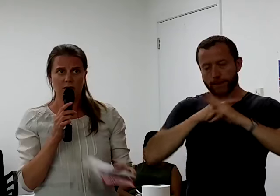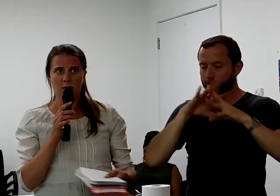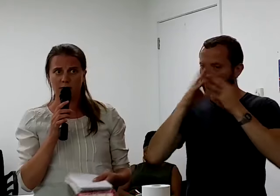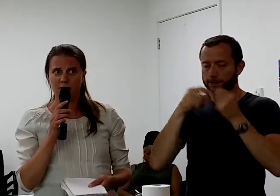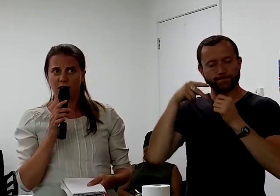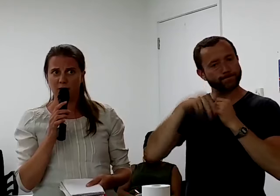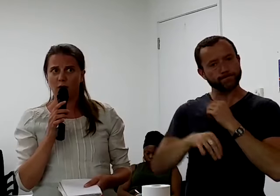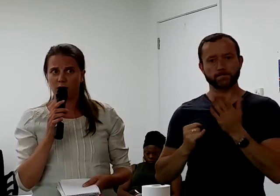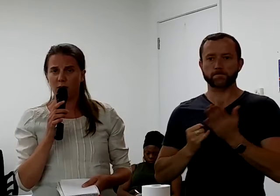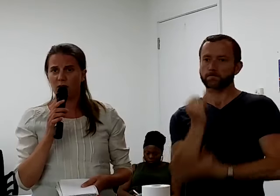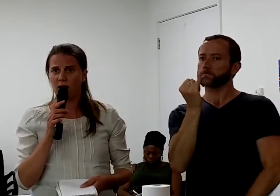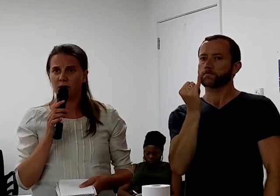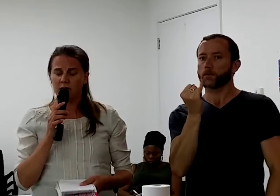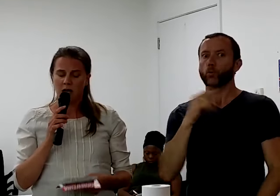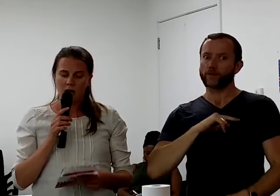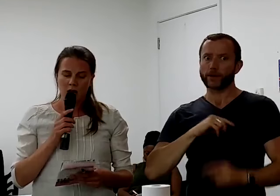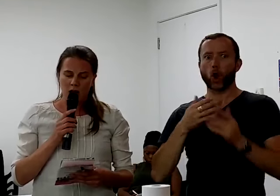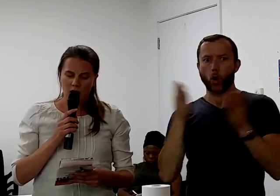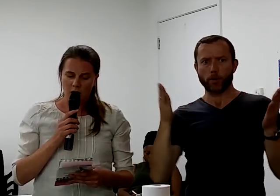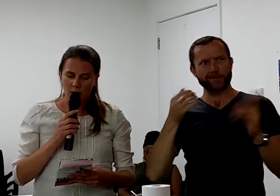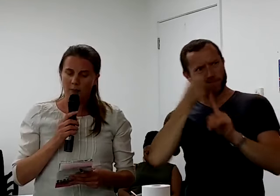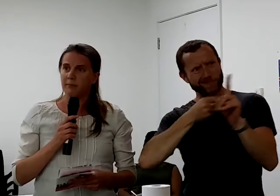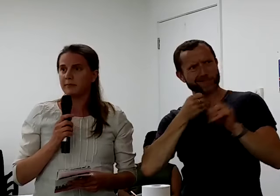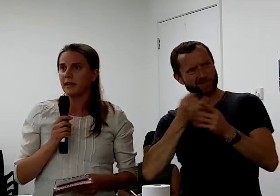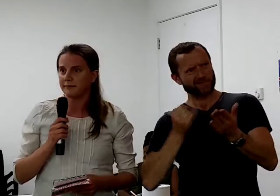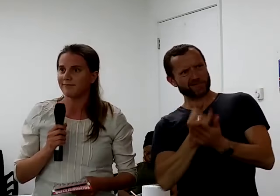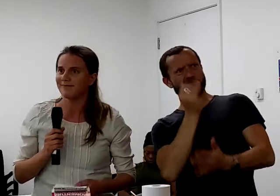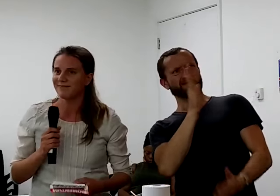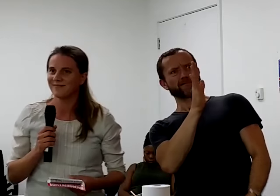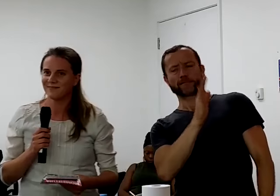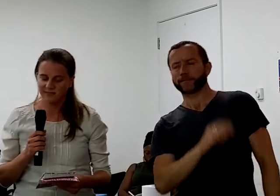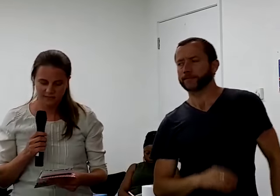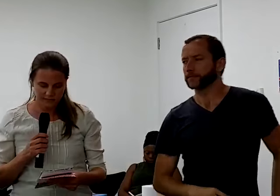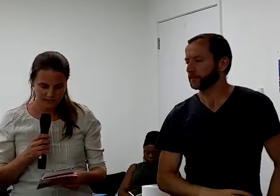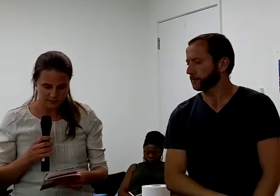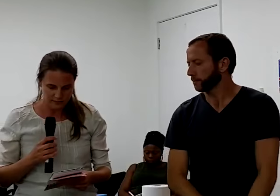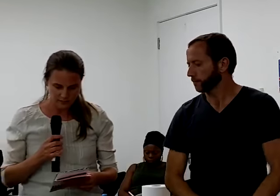been very, very vocal about that.